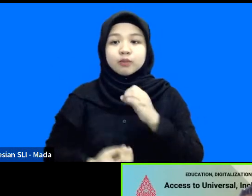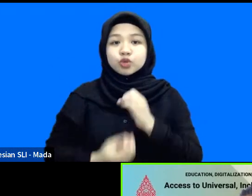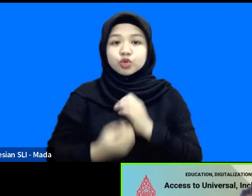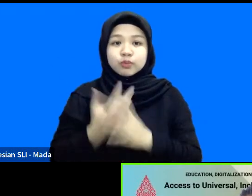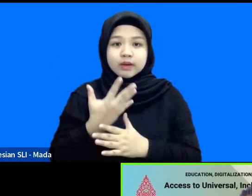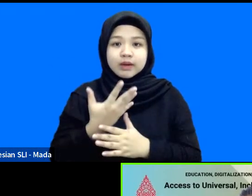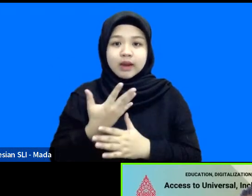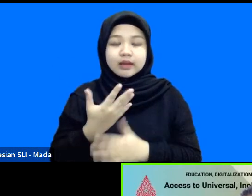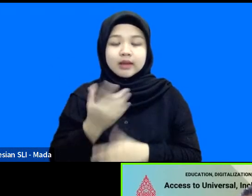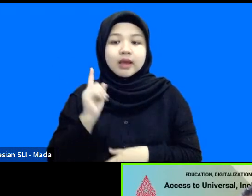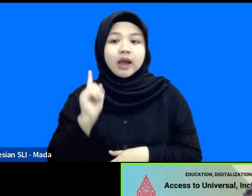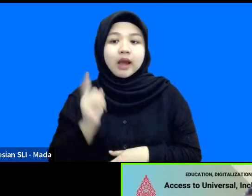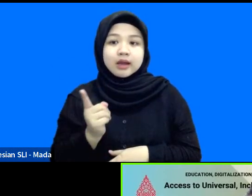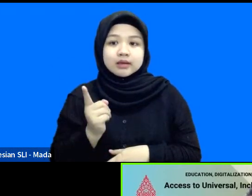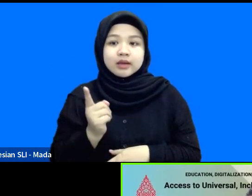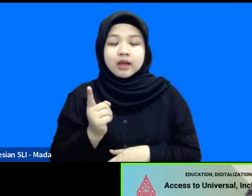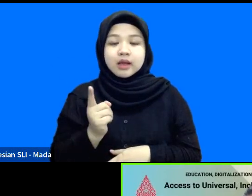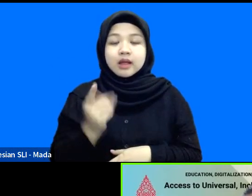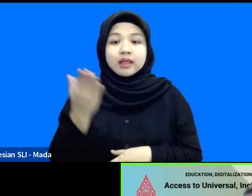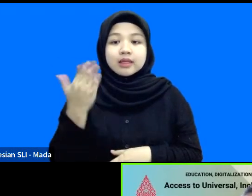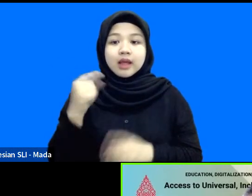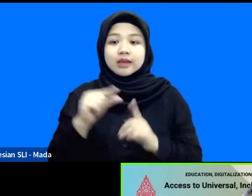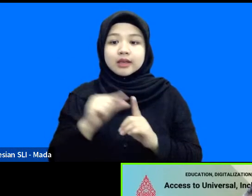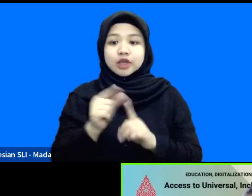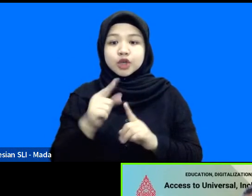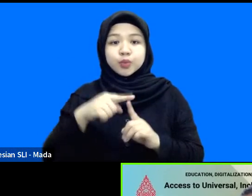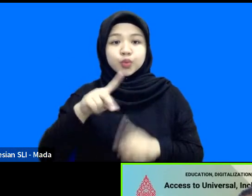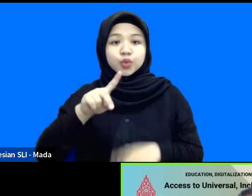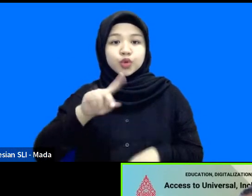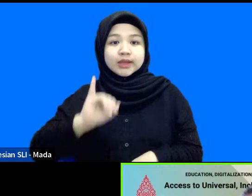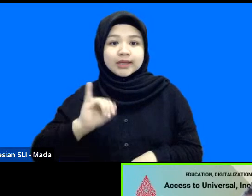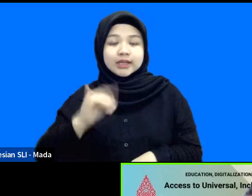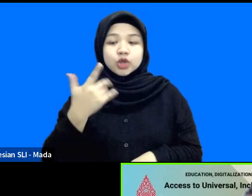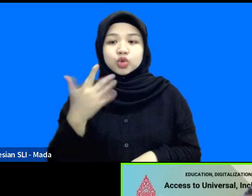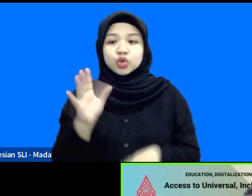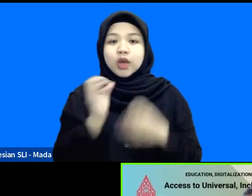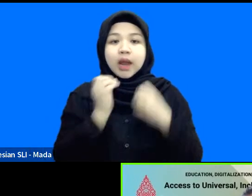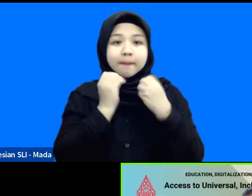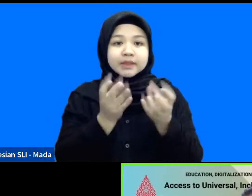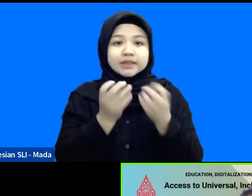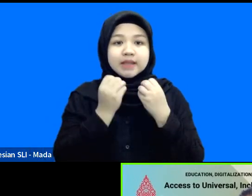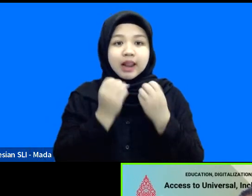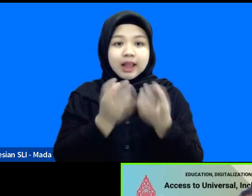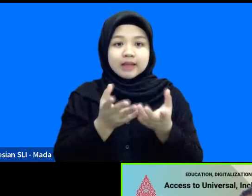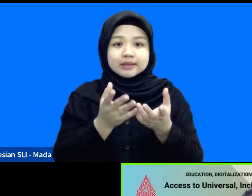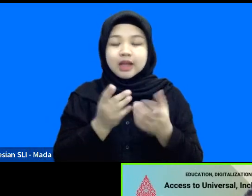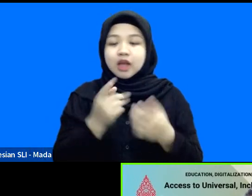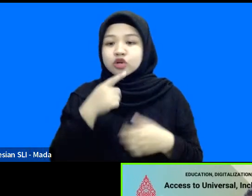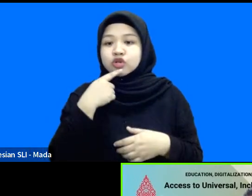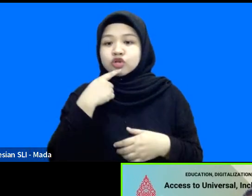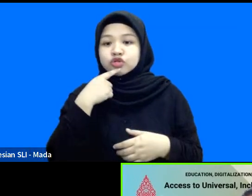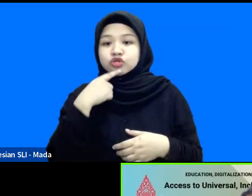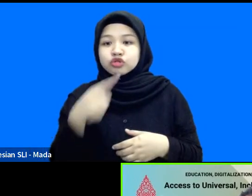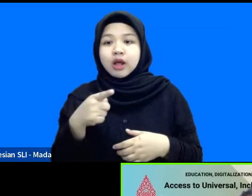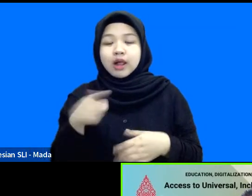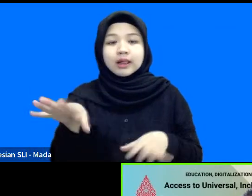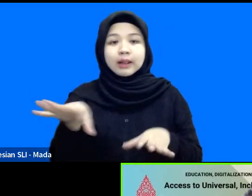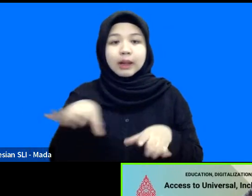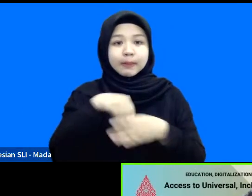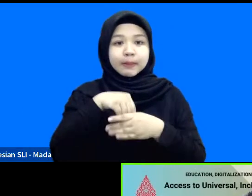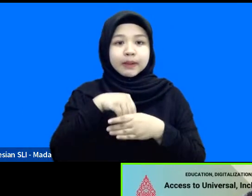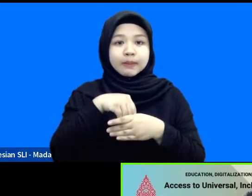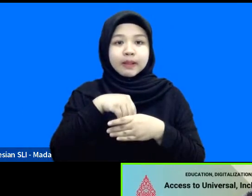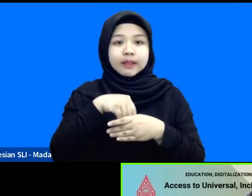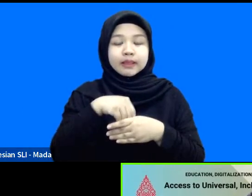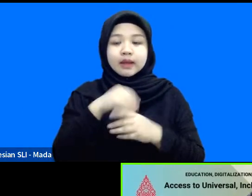And that type of local knowledge and community involvement will really need to be harnessed if you want that